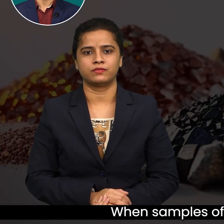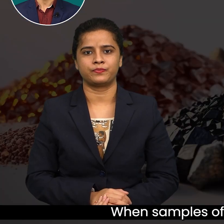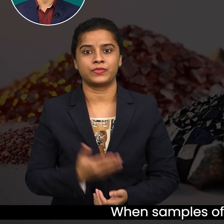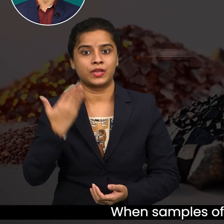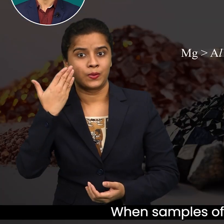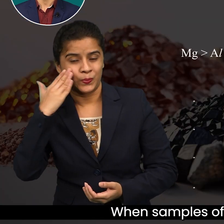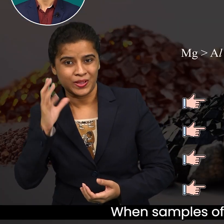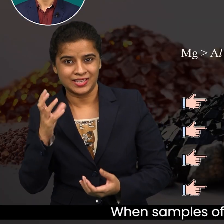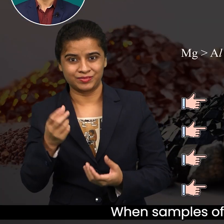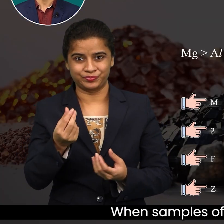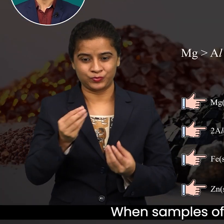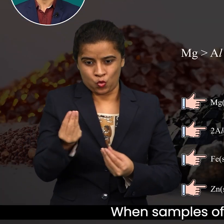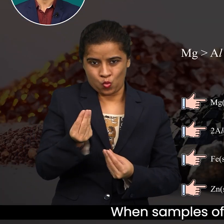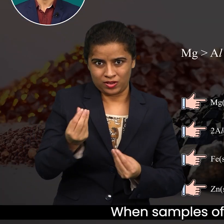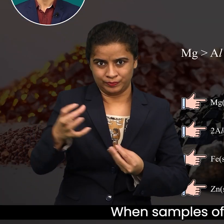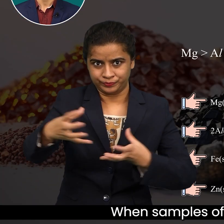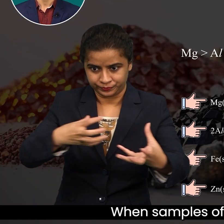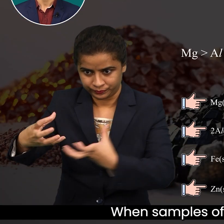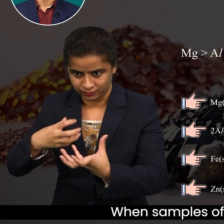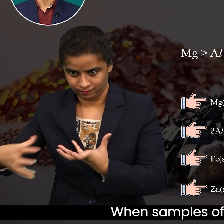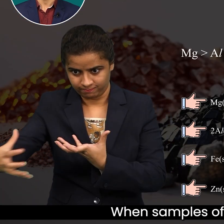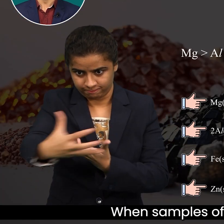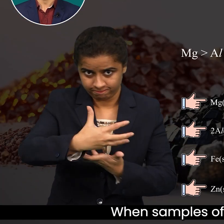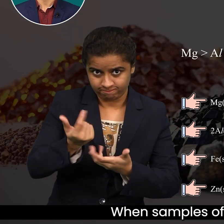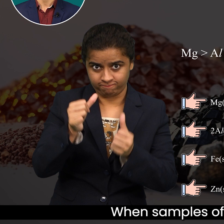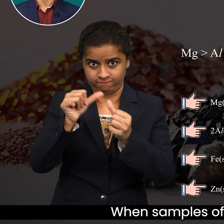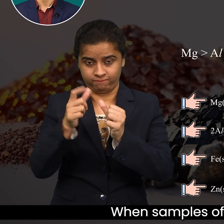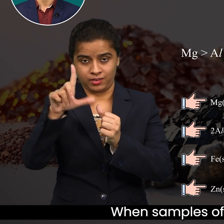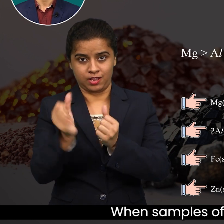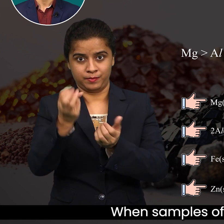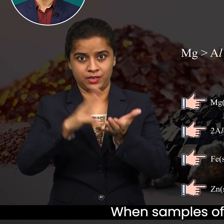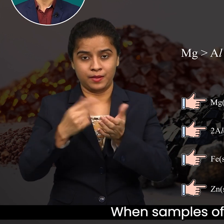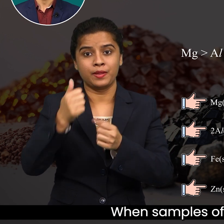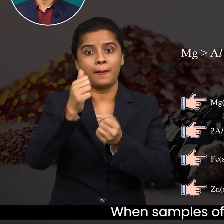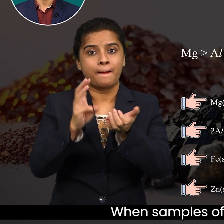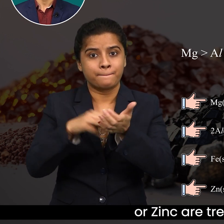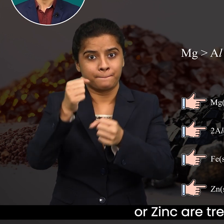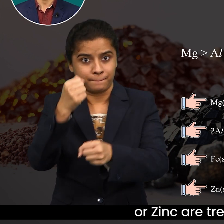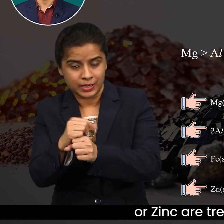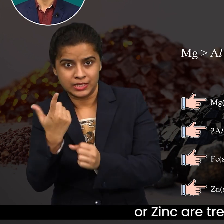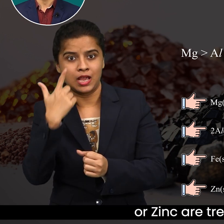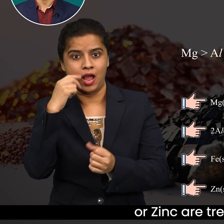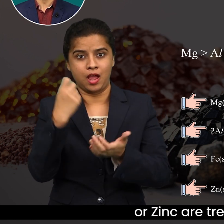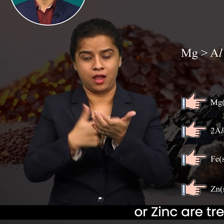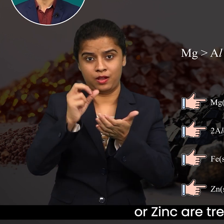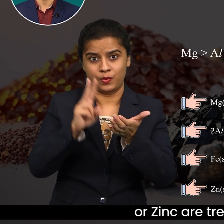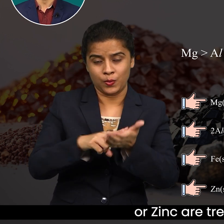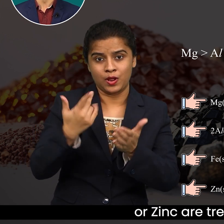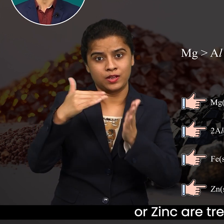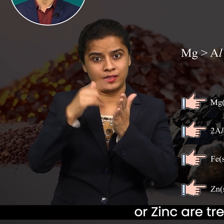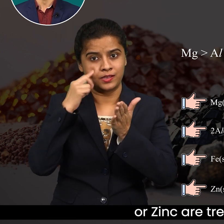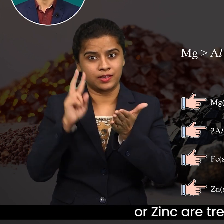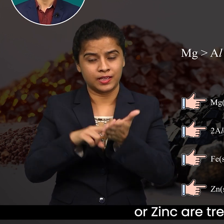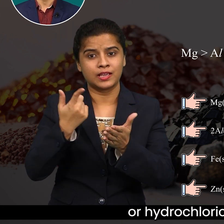When samples of aluminium, magnesium, iron or zinc are treated with